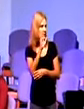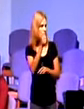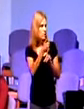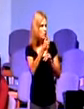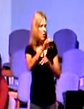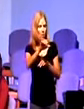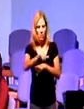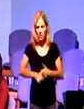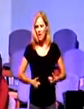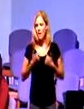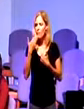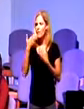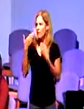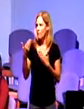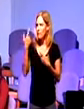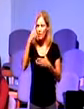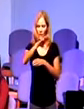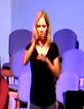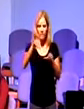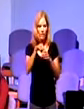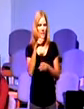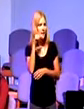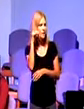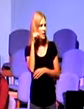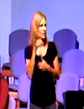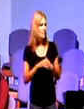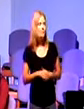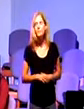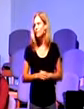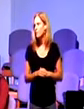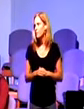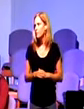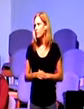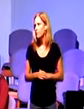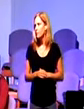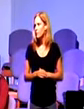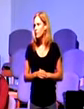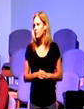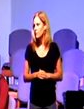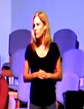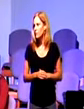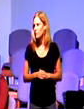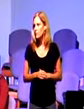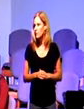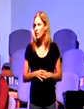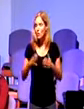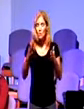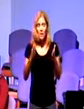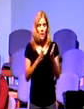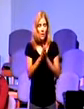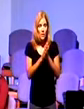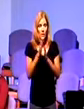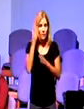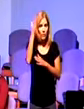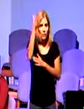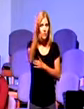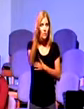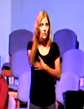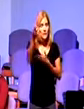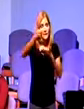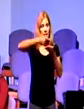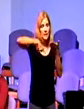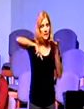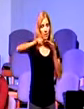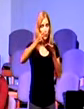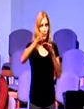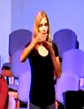life, and we're thankful for your involvement yesterday so much. And so we want to look forward as well. Coming up next